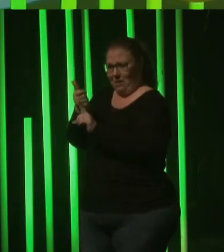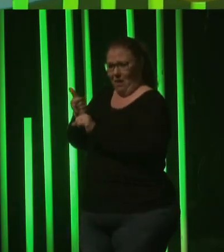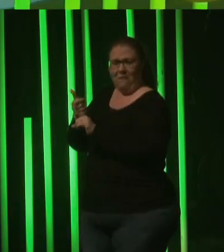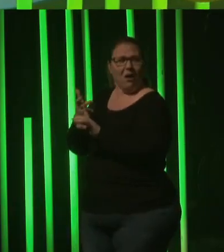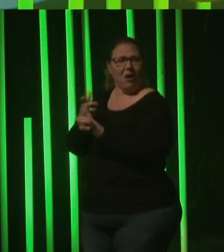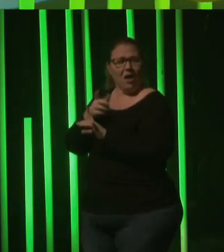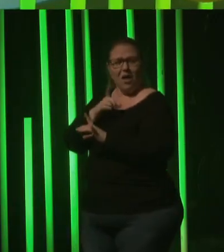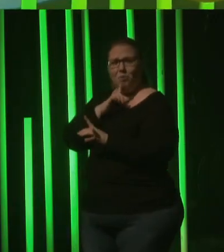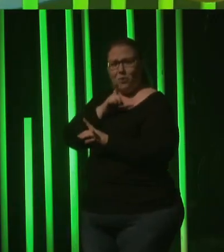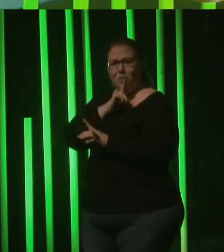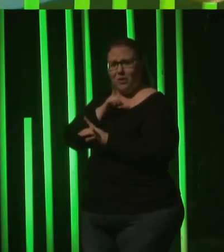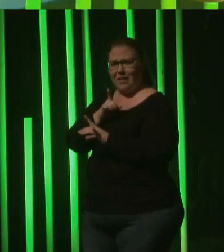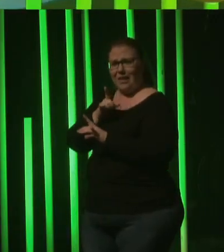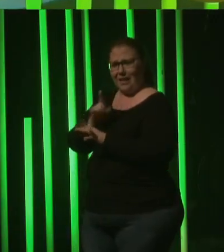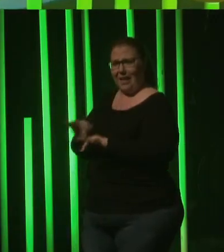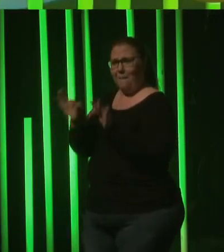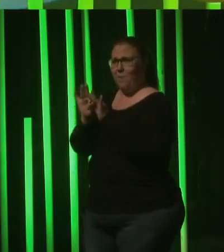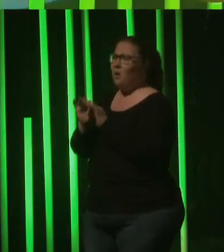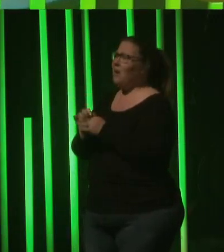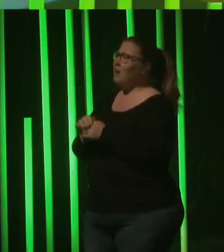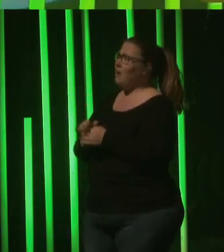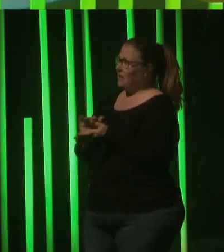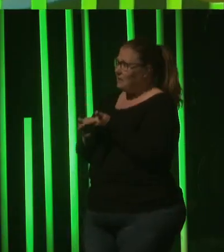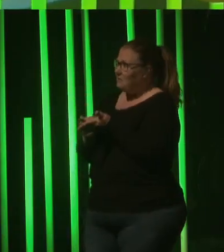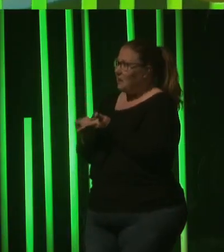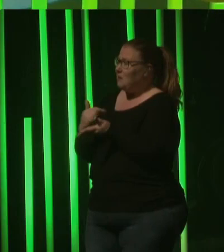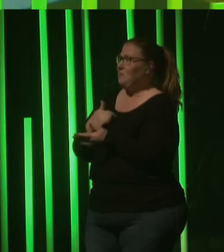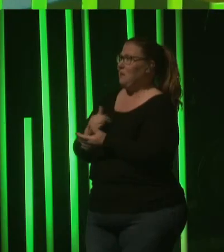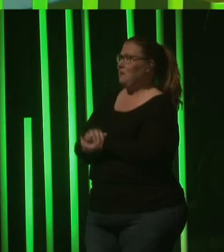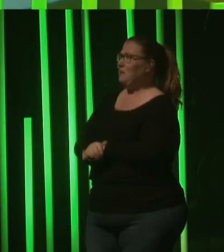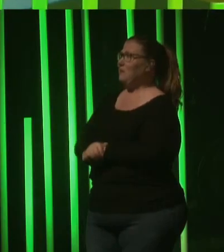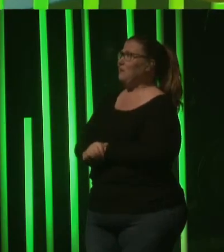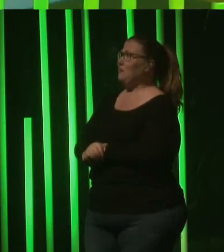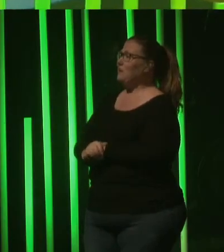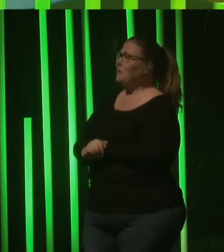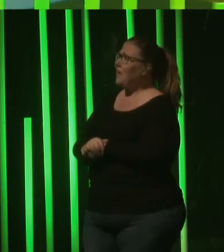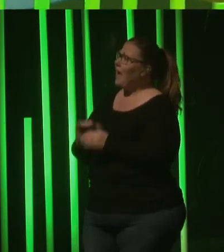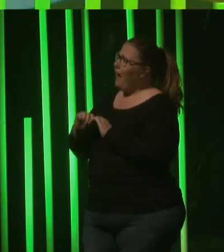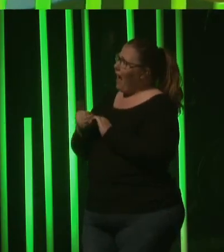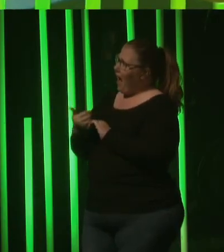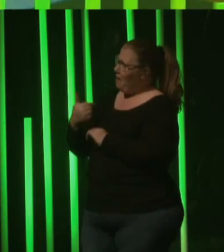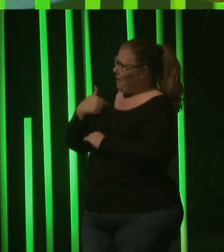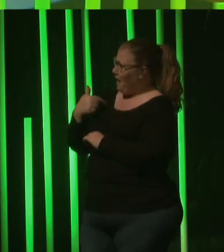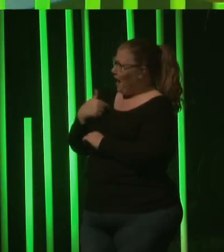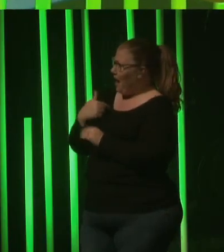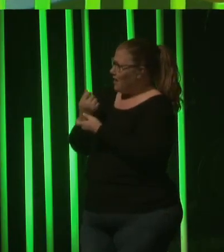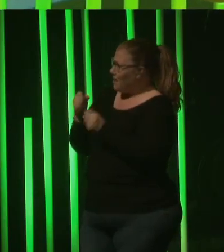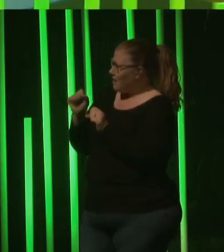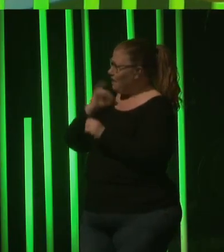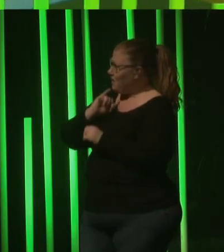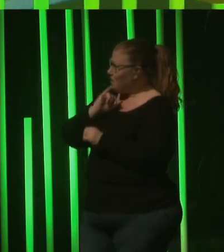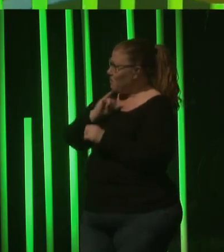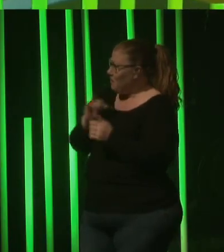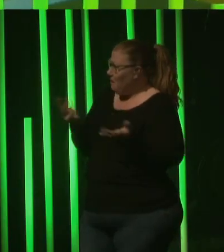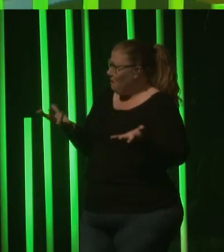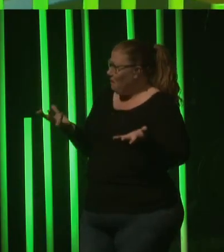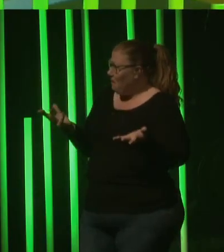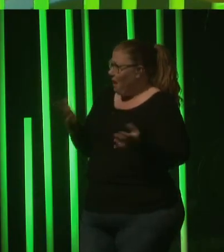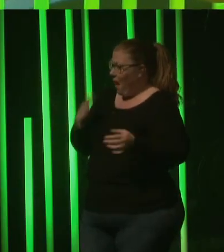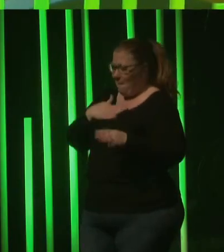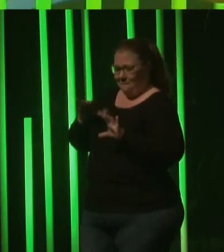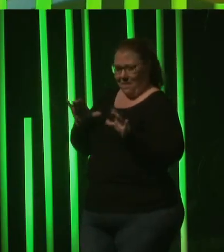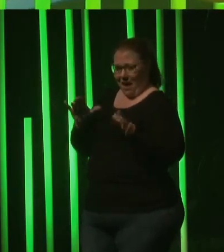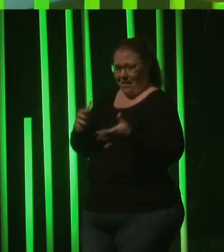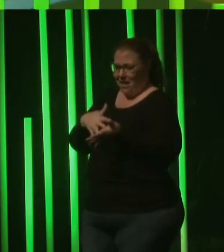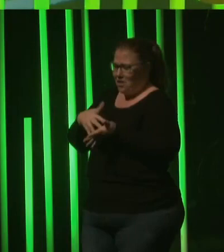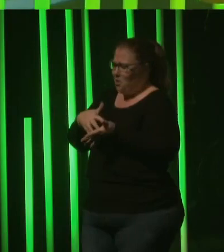so critical. He says, pardon me, my Lord, Gideon replied, but how can I save Israel? My clan is